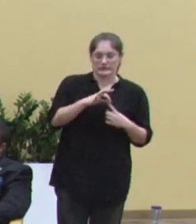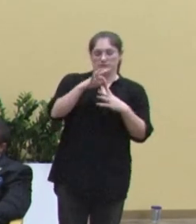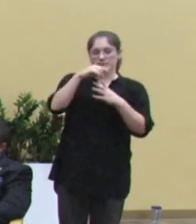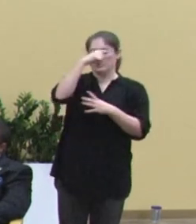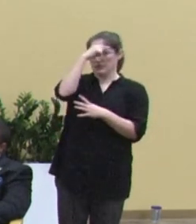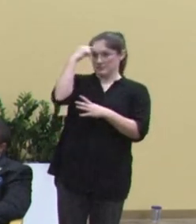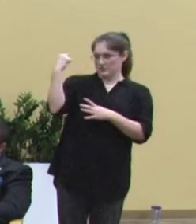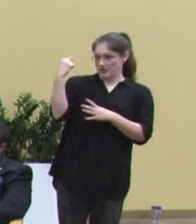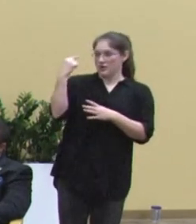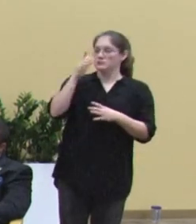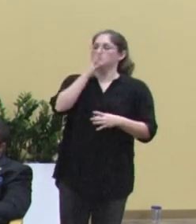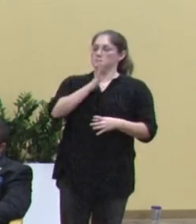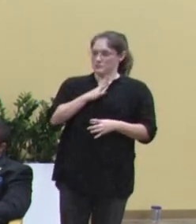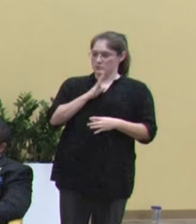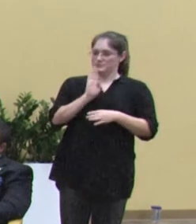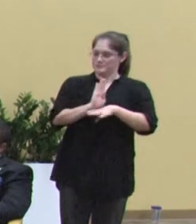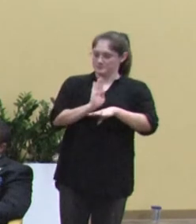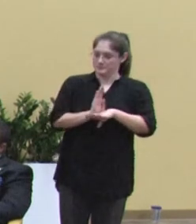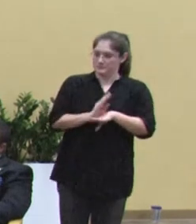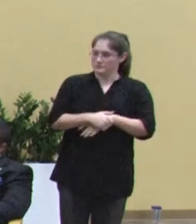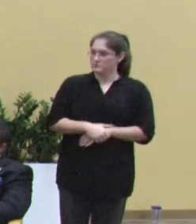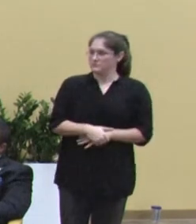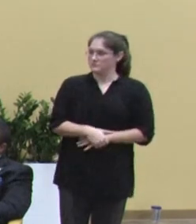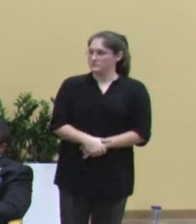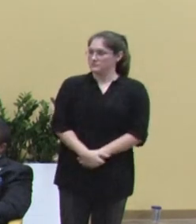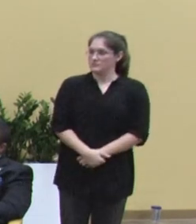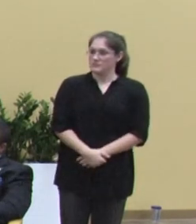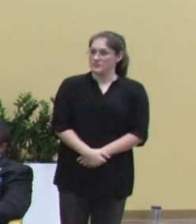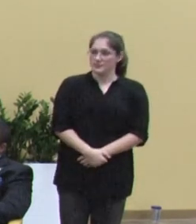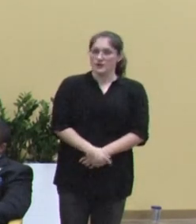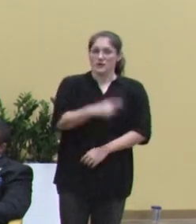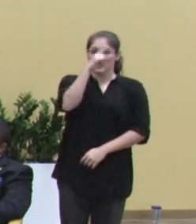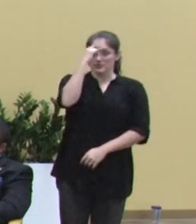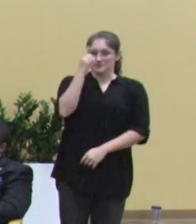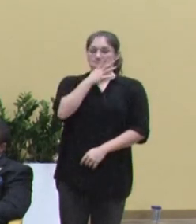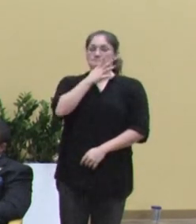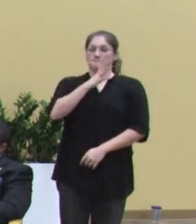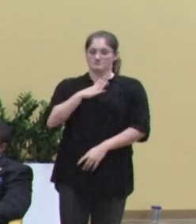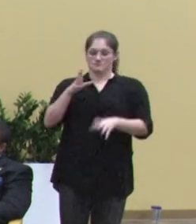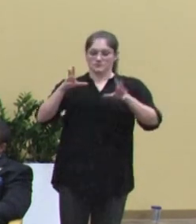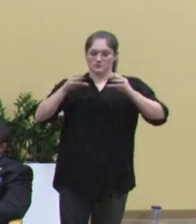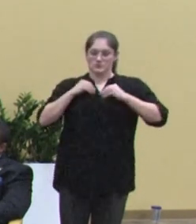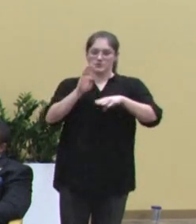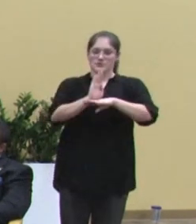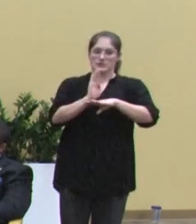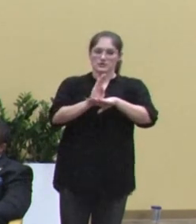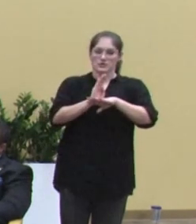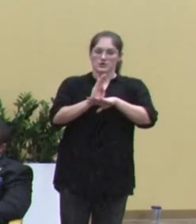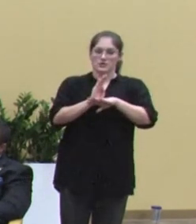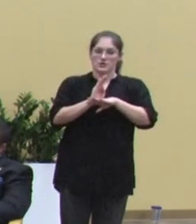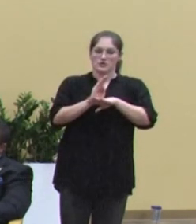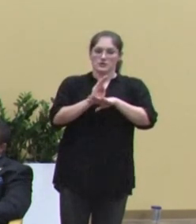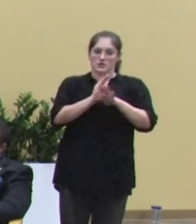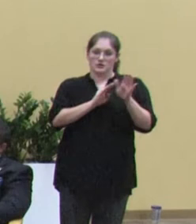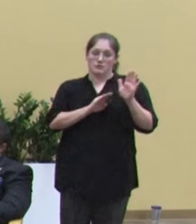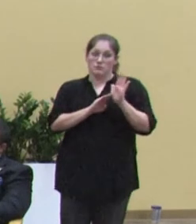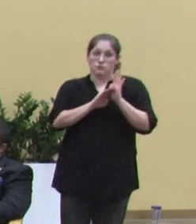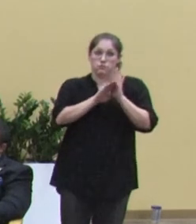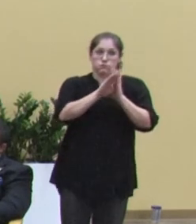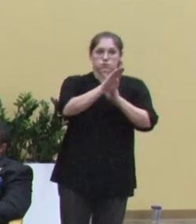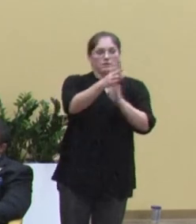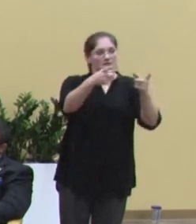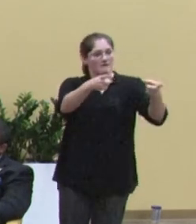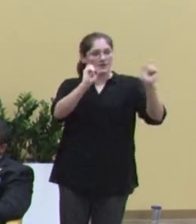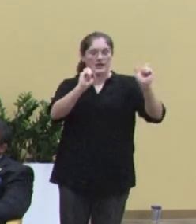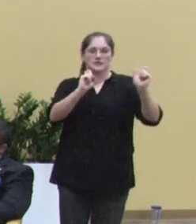Governor Abbott has placed out there? Well, black female-owned businesses is the fastest growing and leading